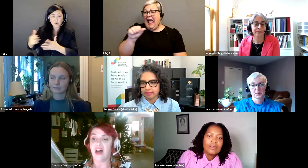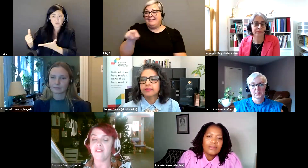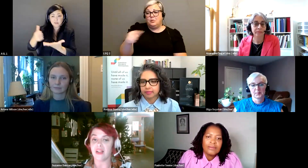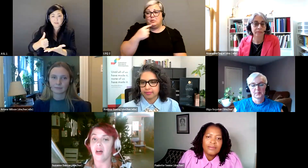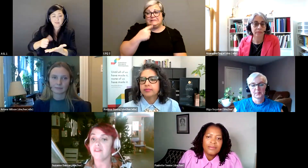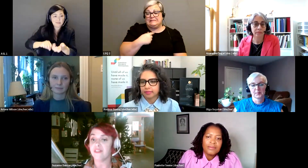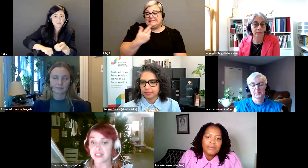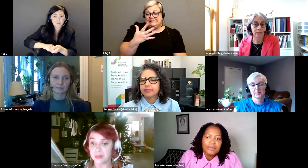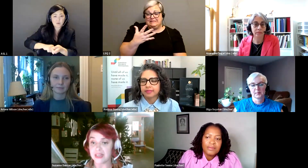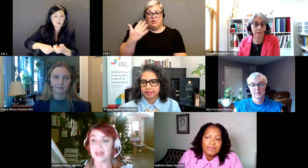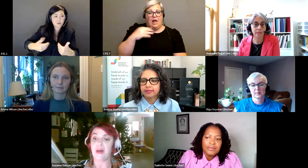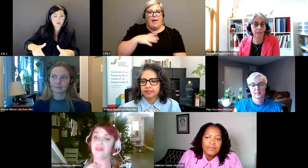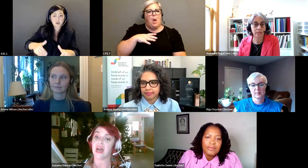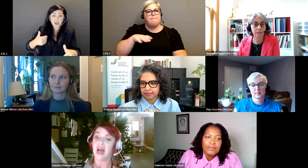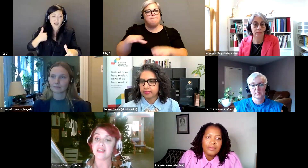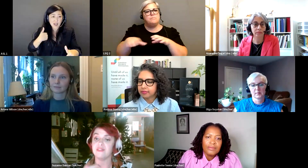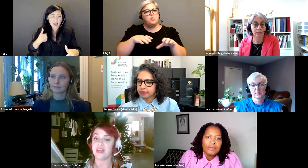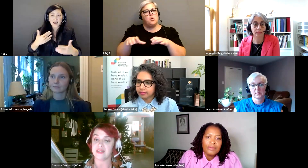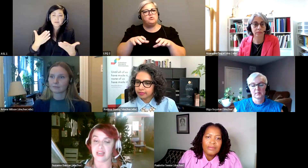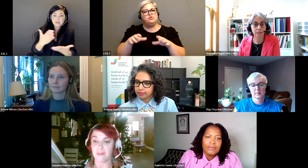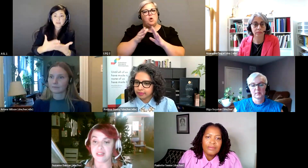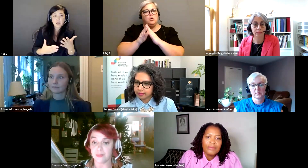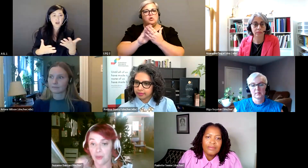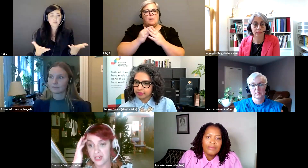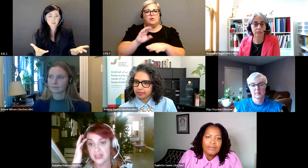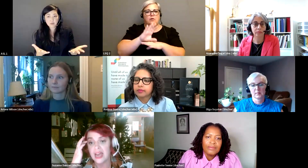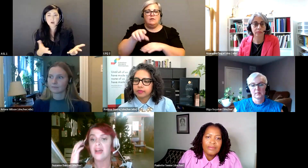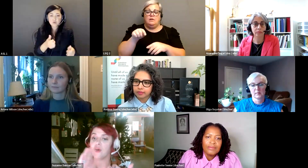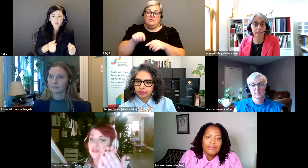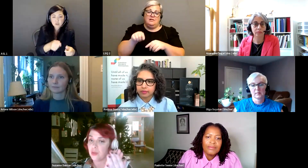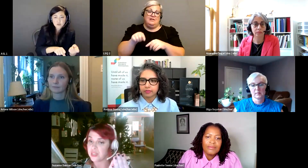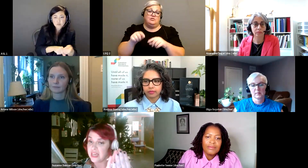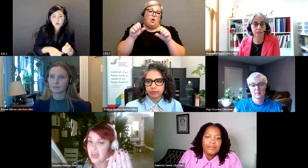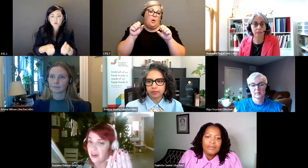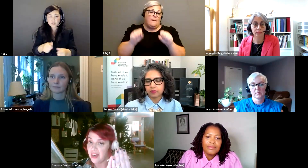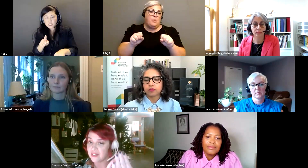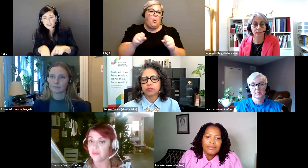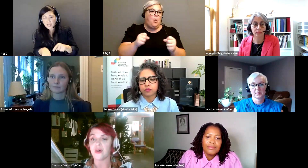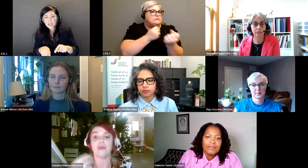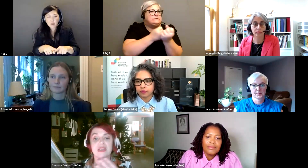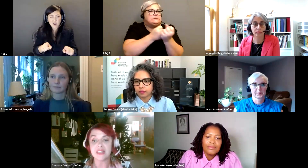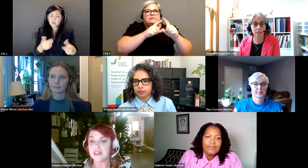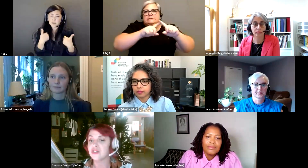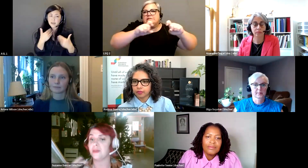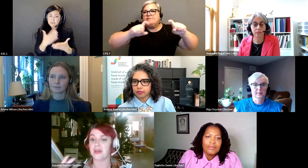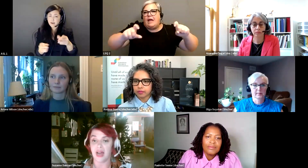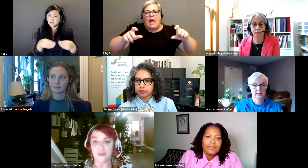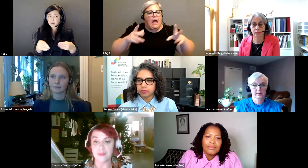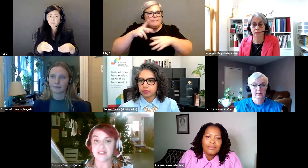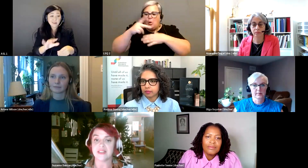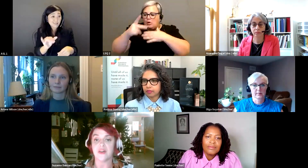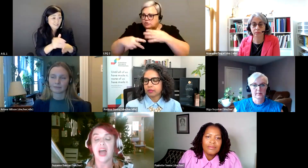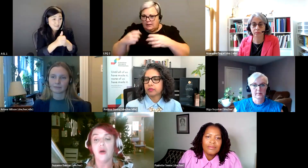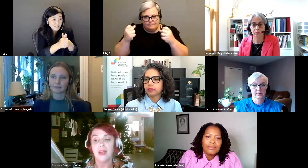that have a lot of flexibility about the kinds of things that can be supported, those key areas of work, plus leadership and